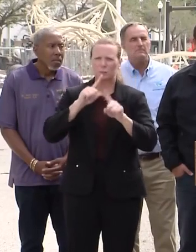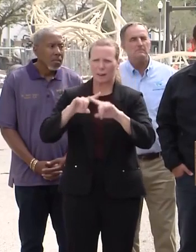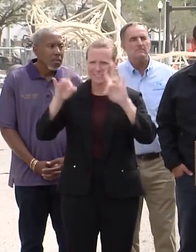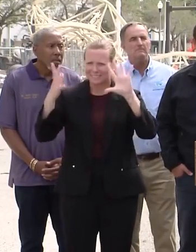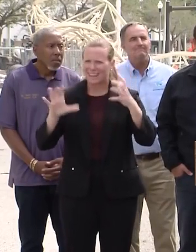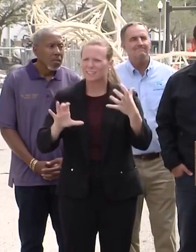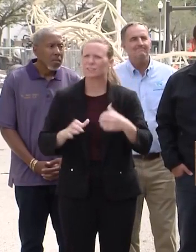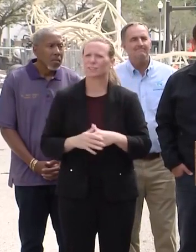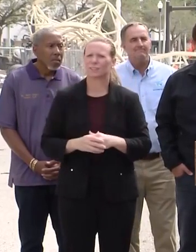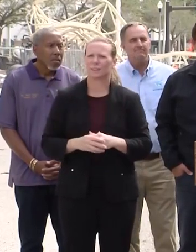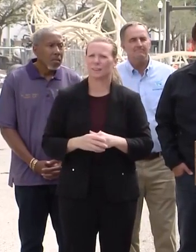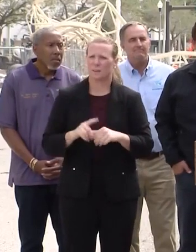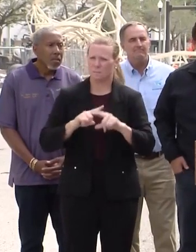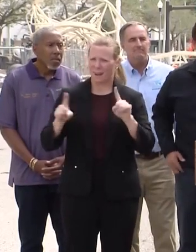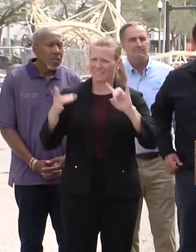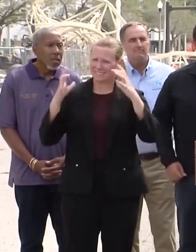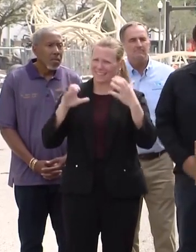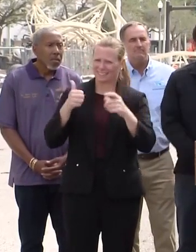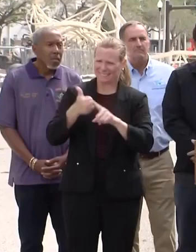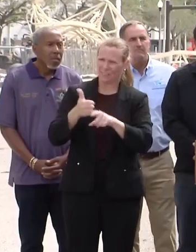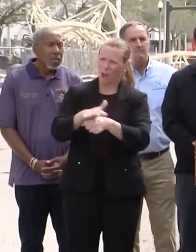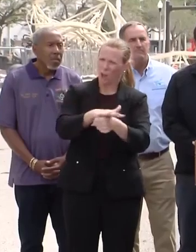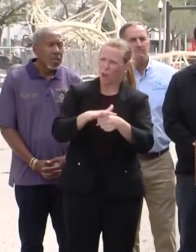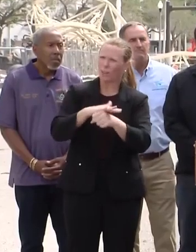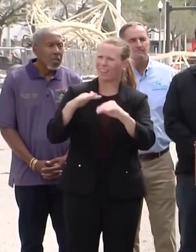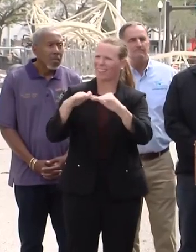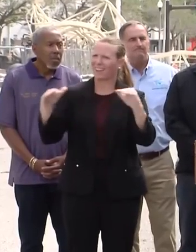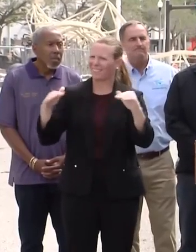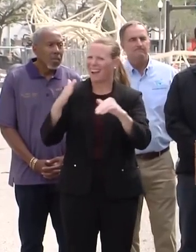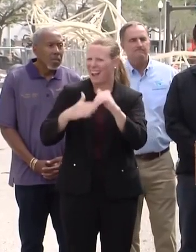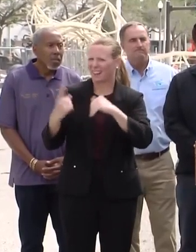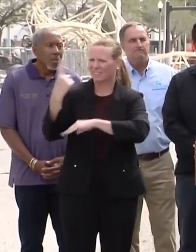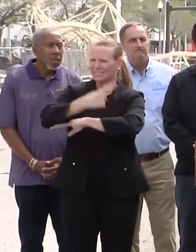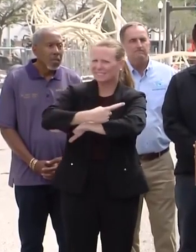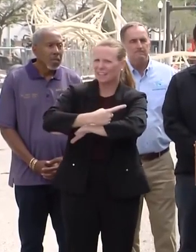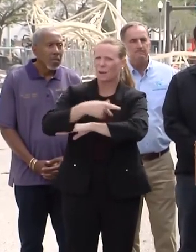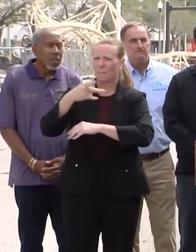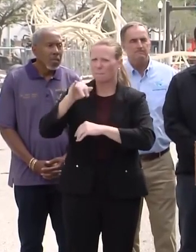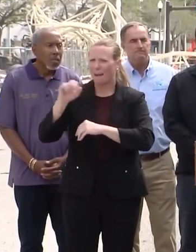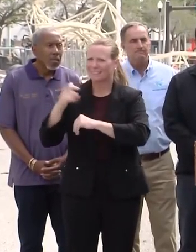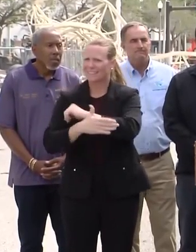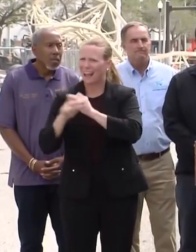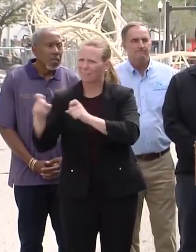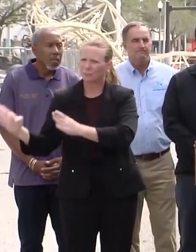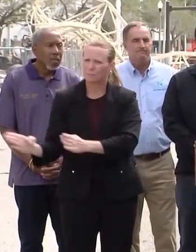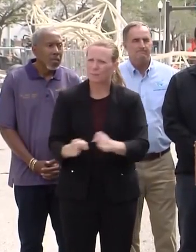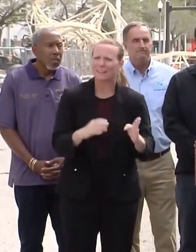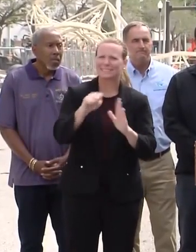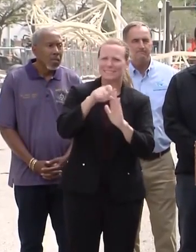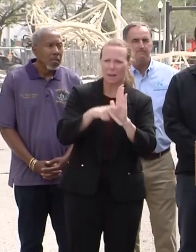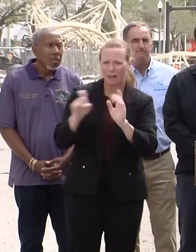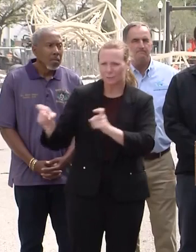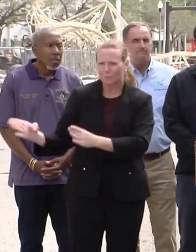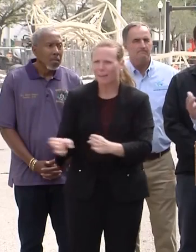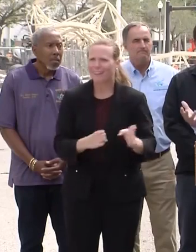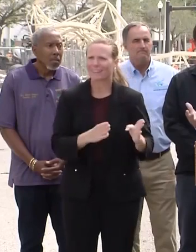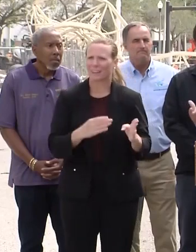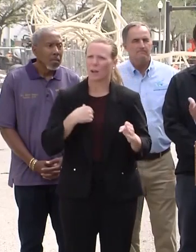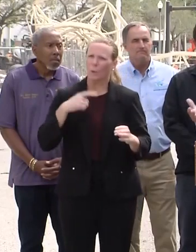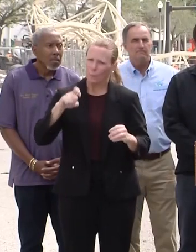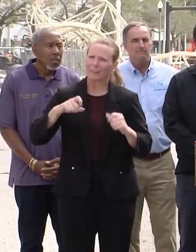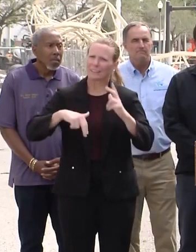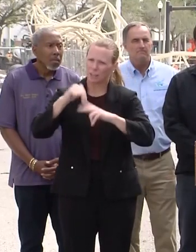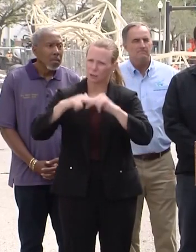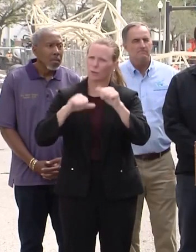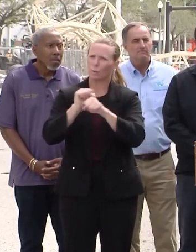But disasters are at the local level. At the end of the day, Pinellas County's got a plan. St. Pete's got a plan. We need construction